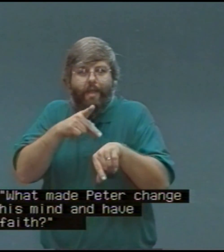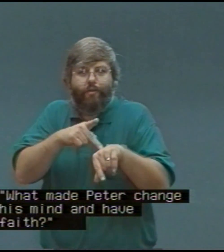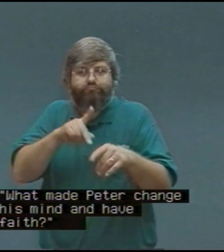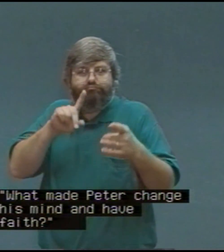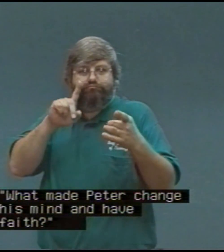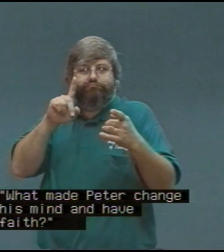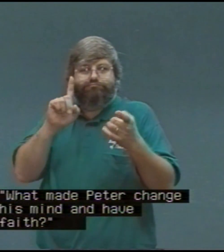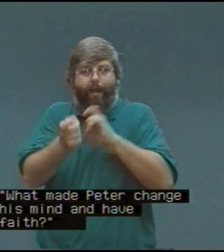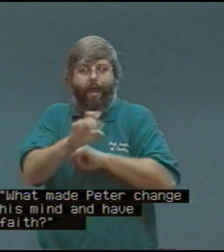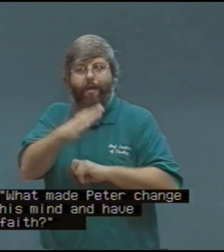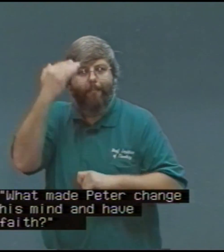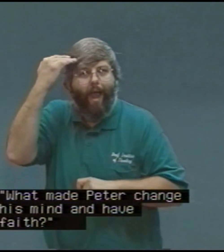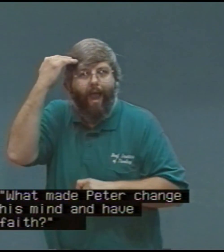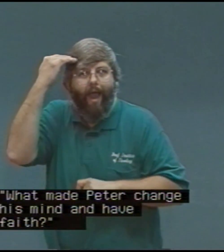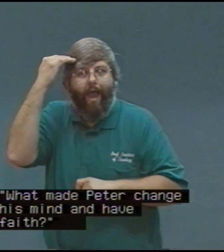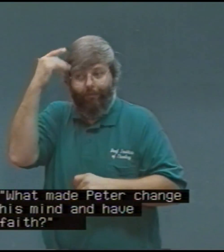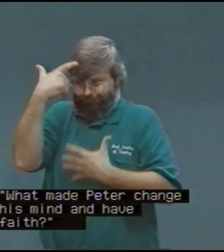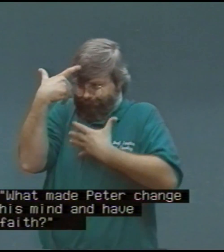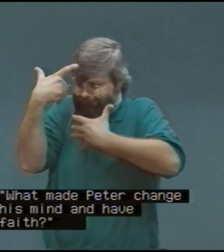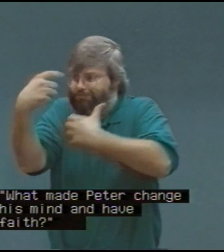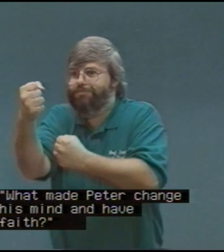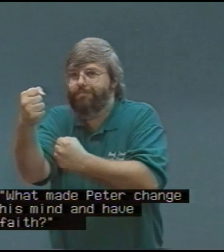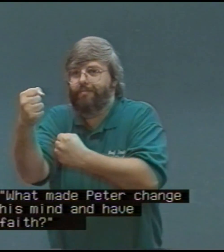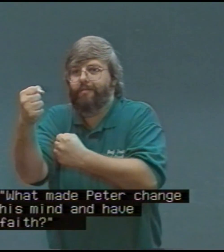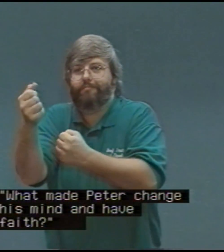What made Peter change his mind and have faith?